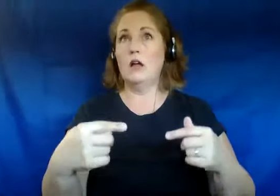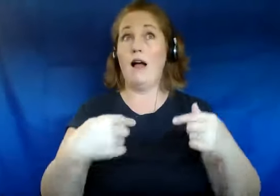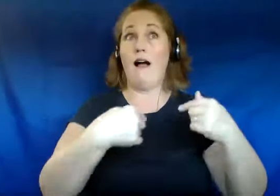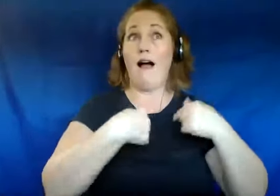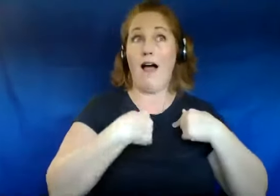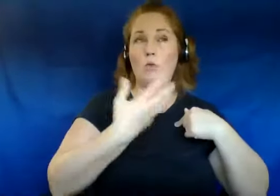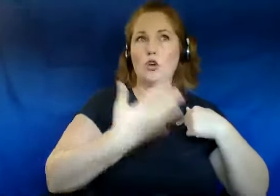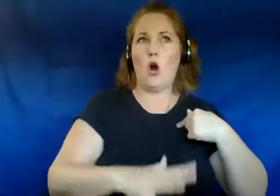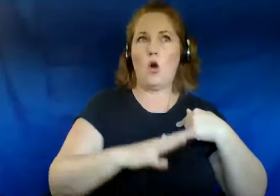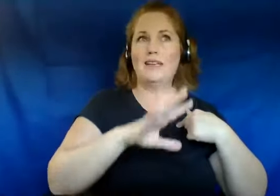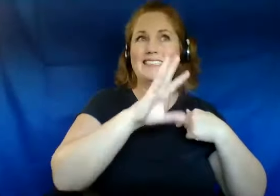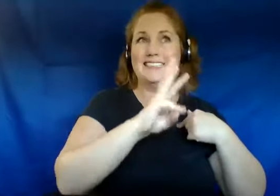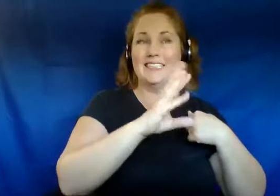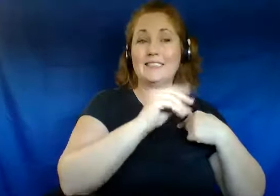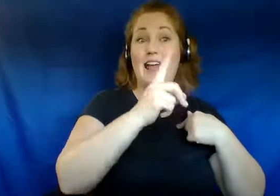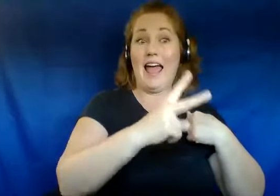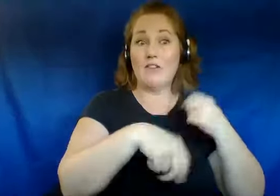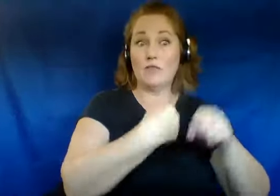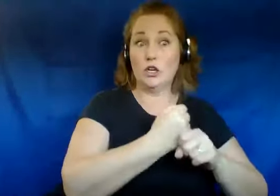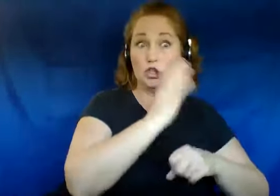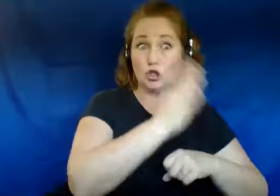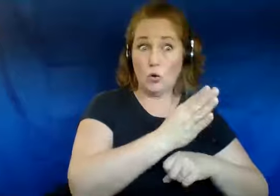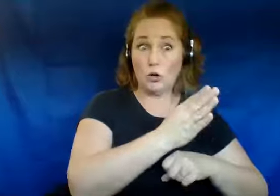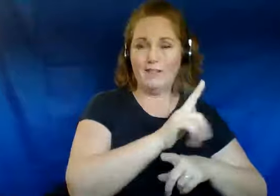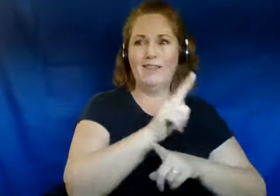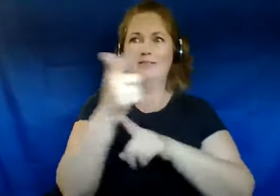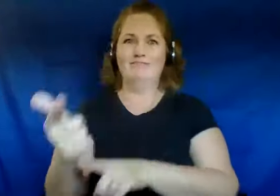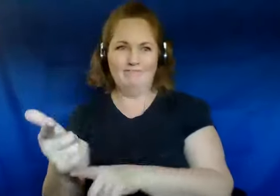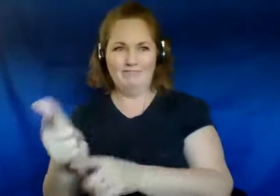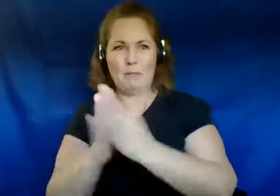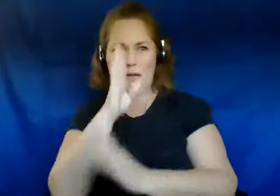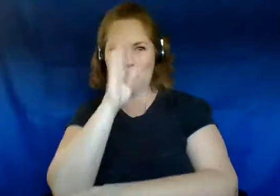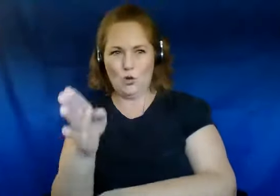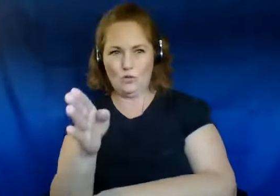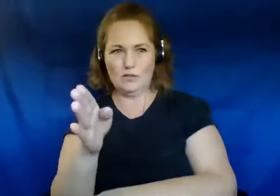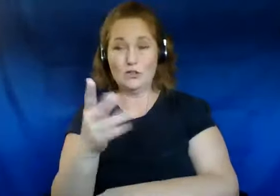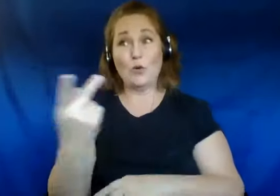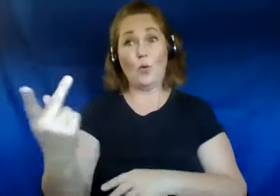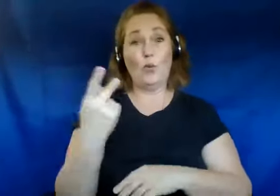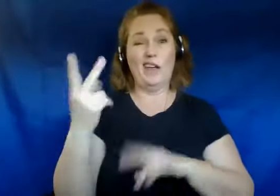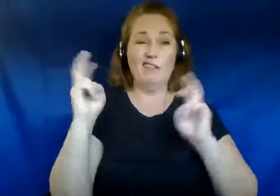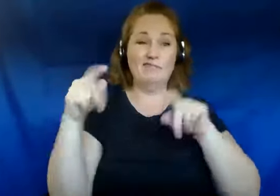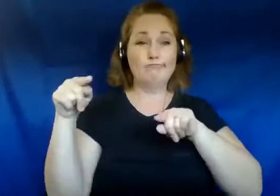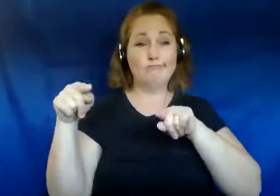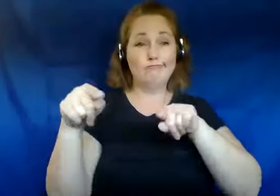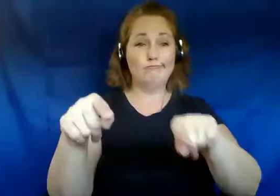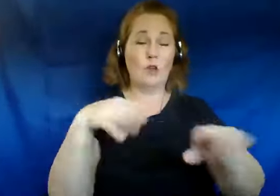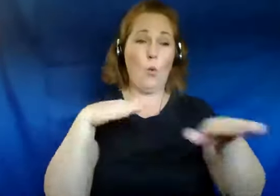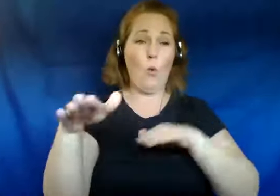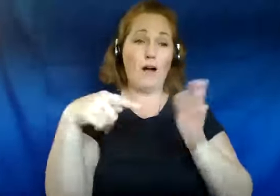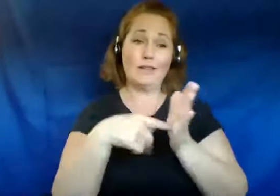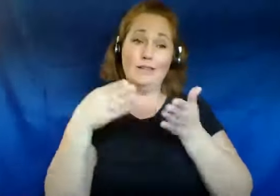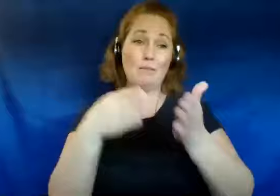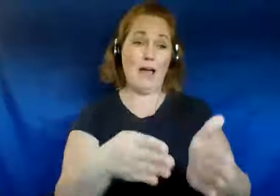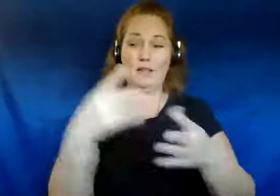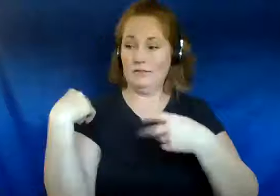sober. So I have walked this walk with my youngest son for 36